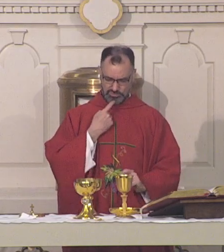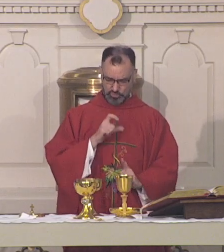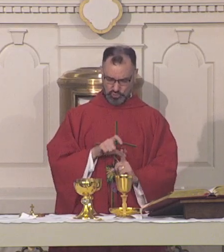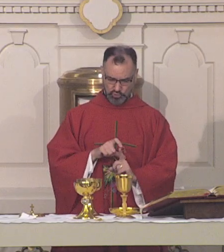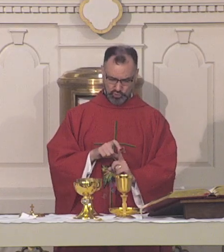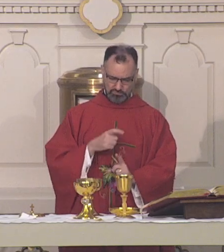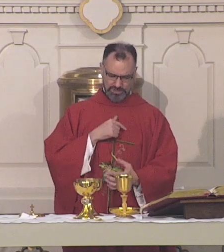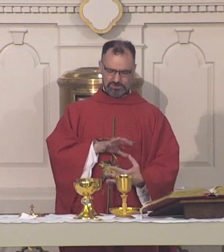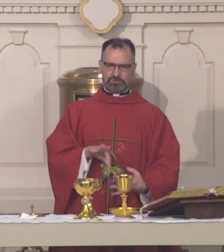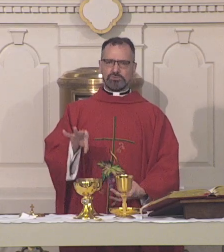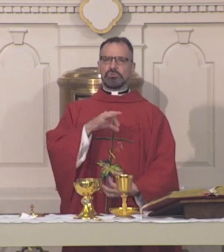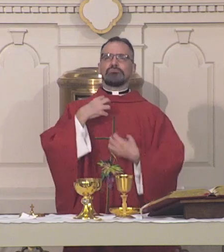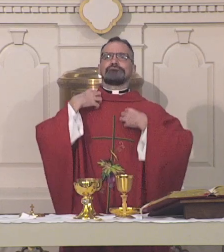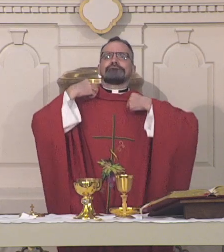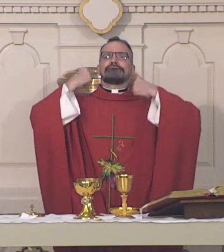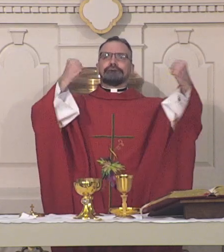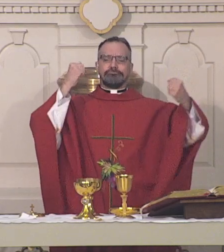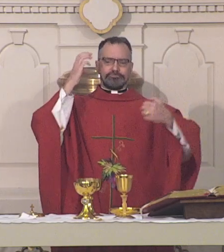be healed.